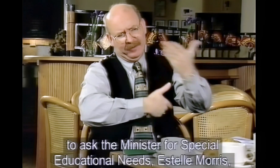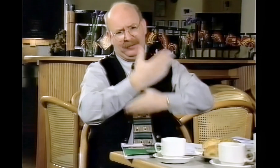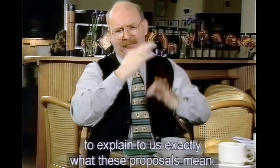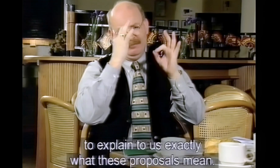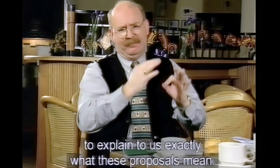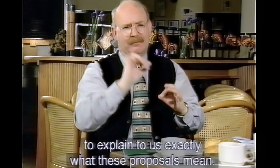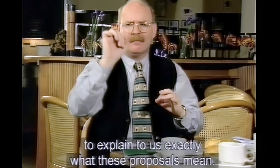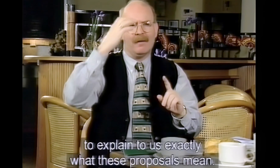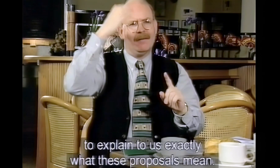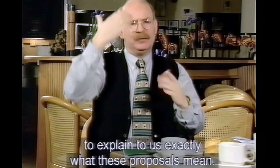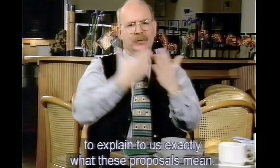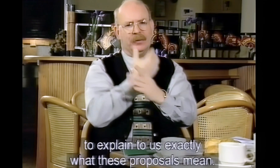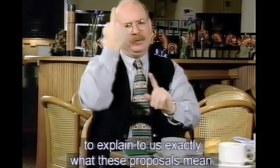what the government's proposals mean.